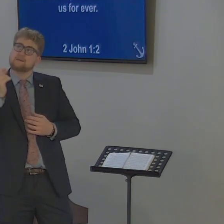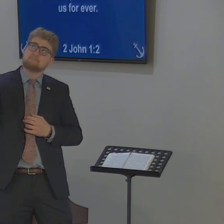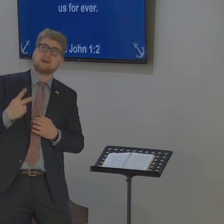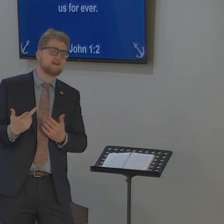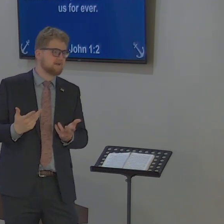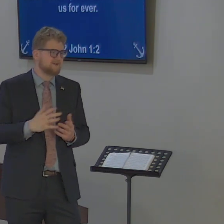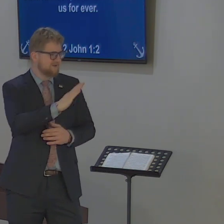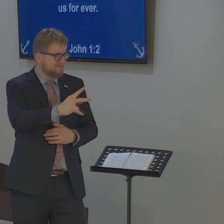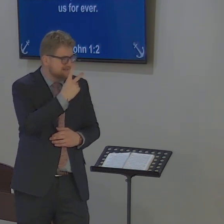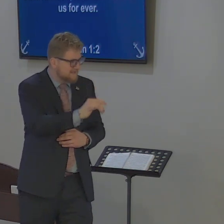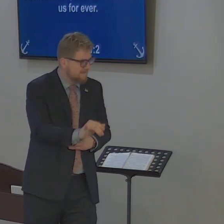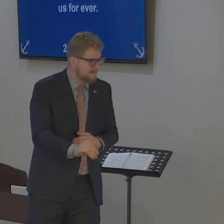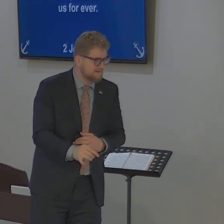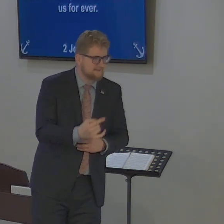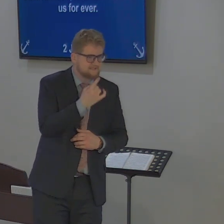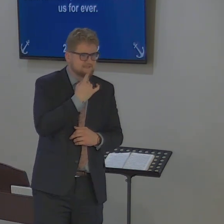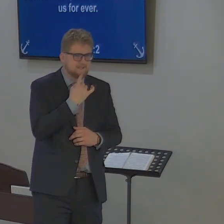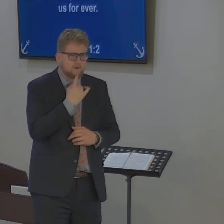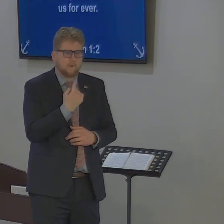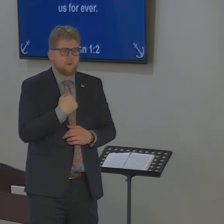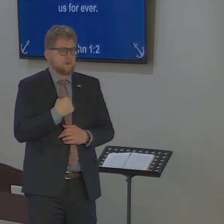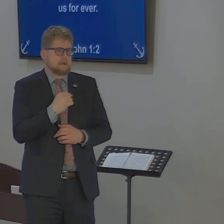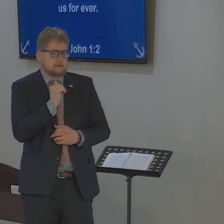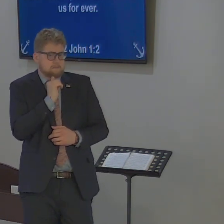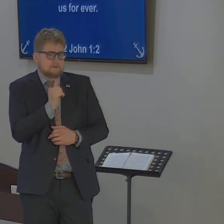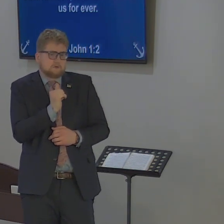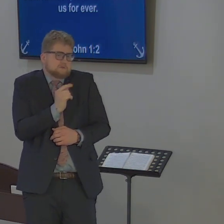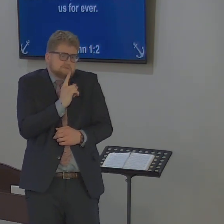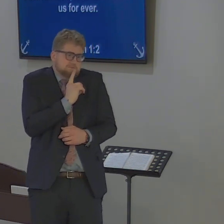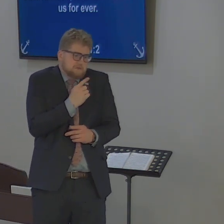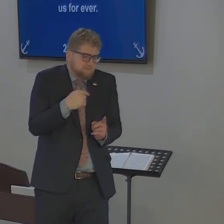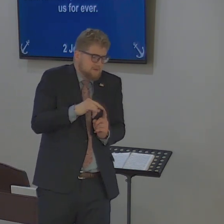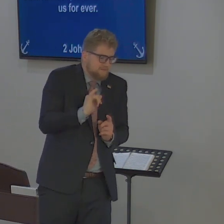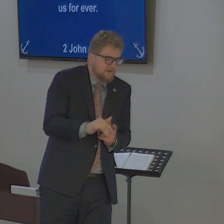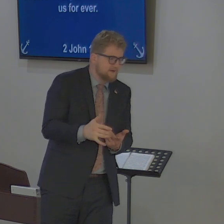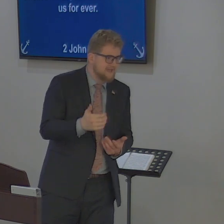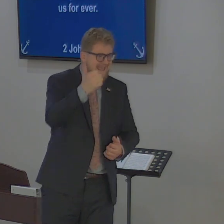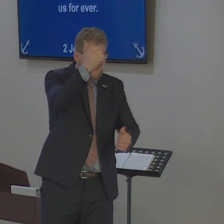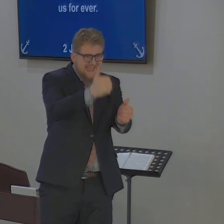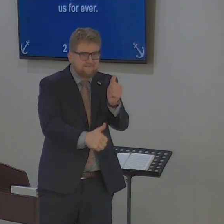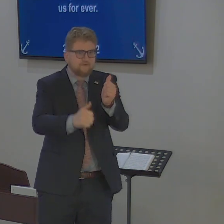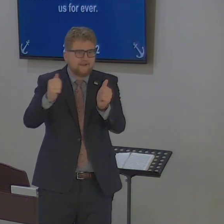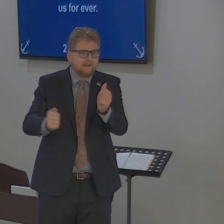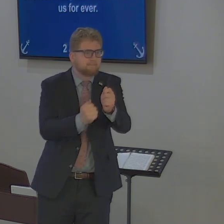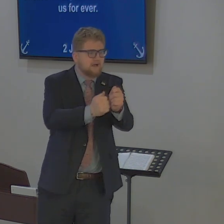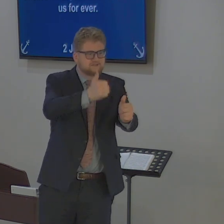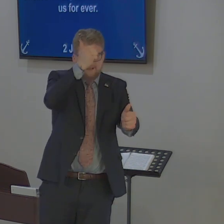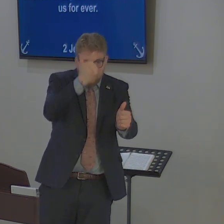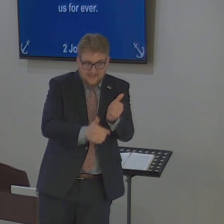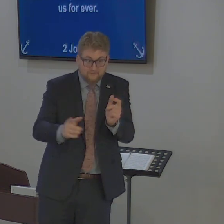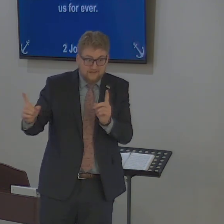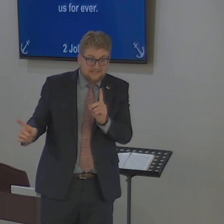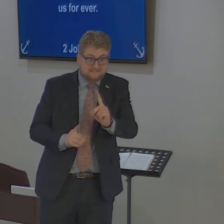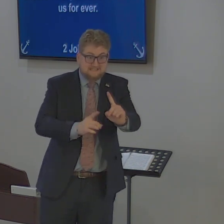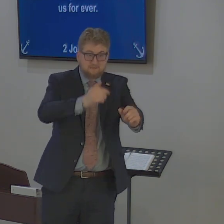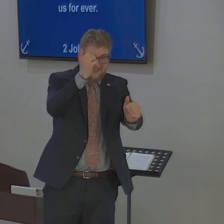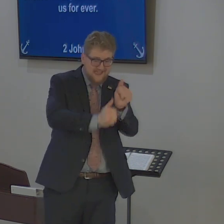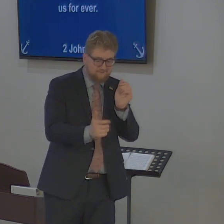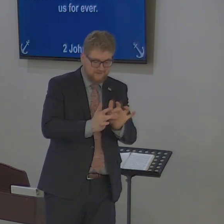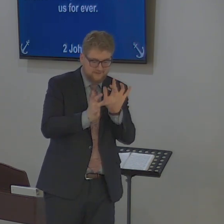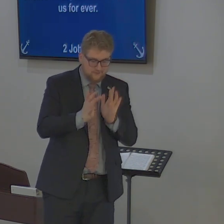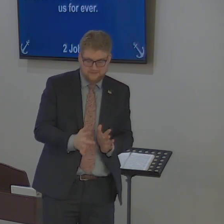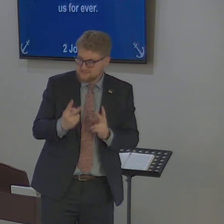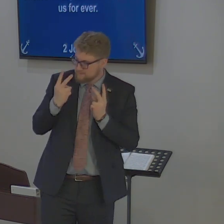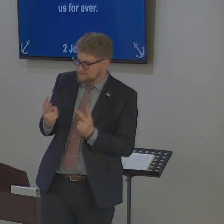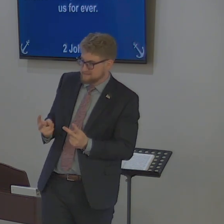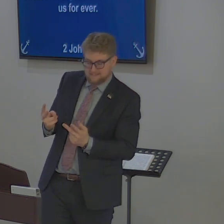see that. He said, well, I'm not sure about that, preacher. Well, every apostle, every disciple, every saved individual that we see that